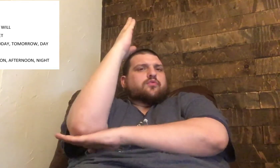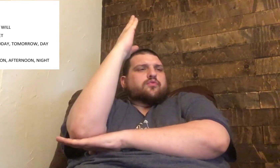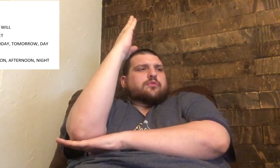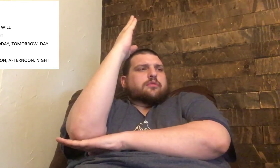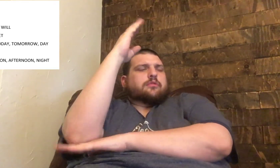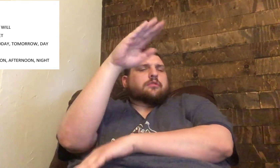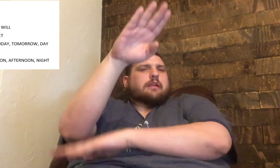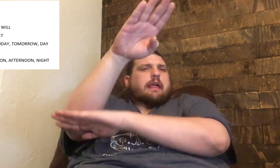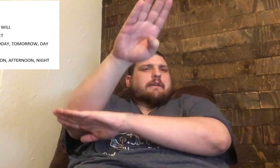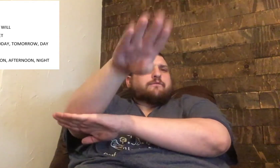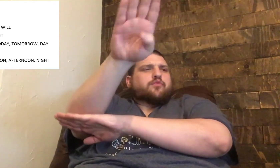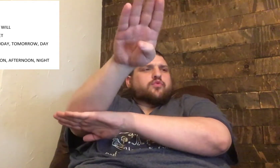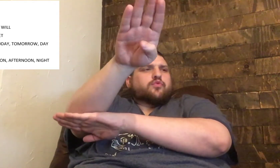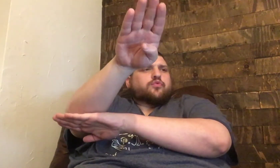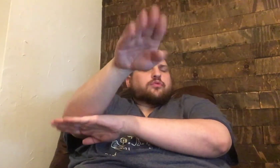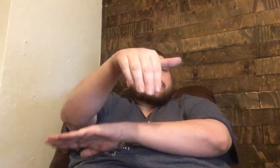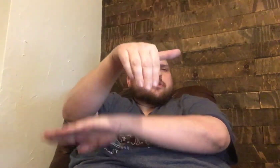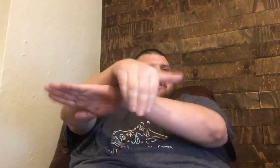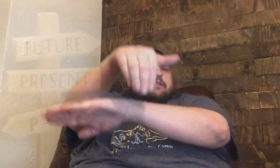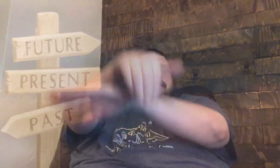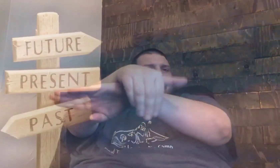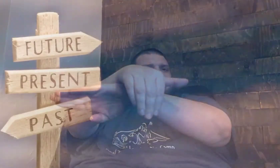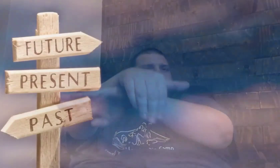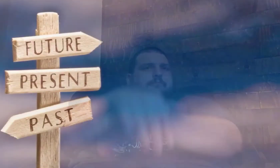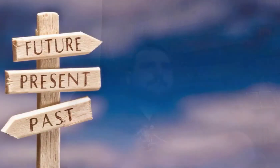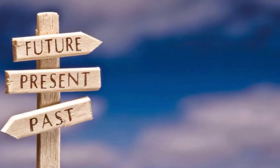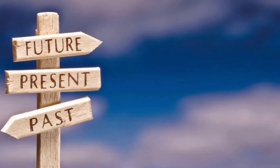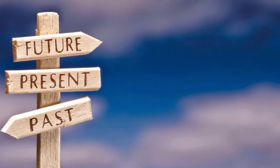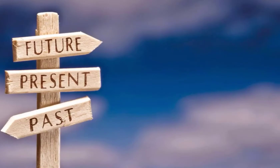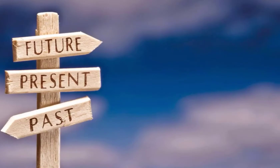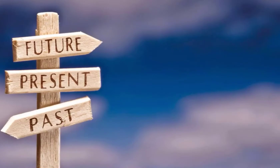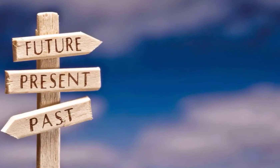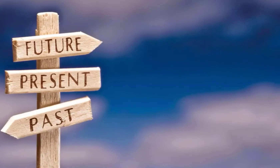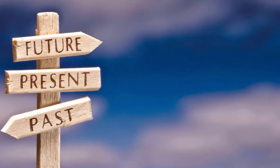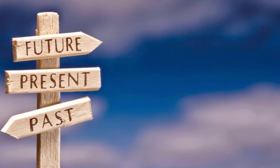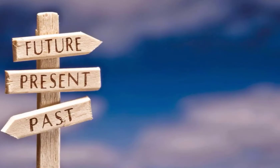noon, afternoon, night.